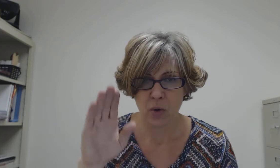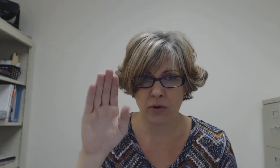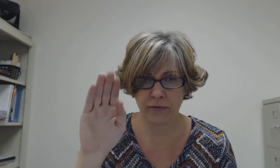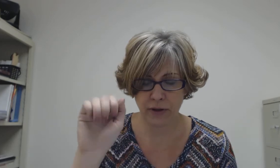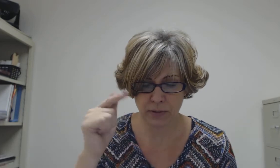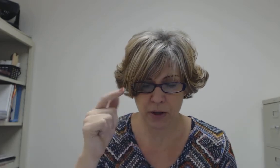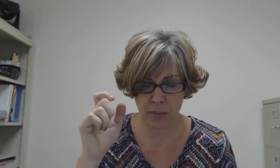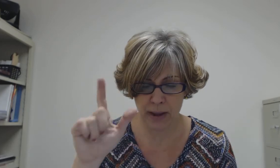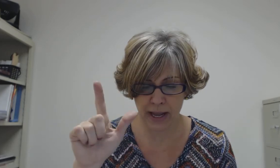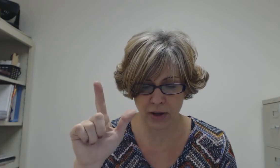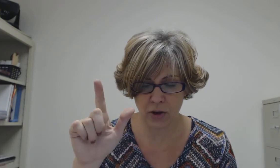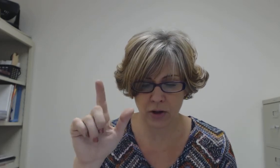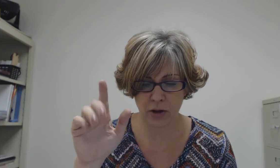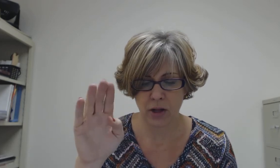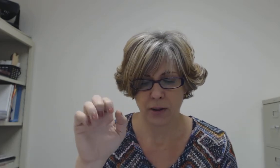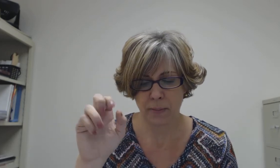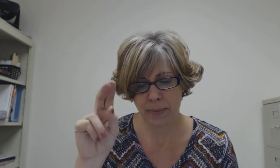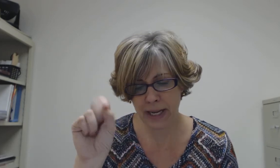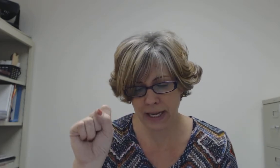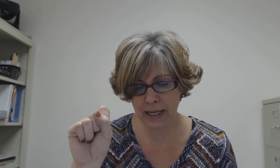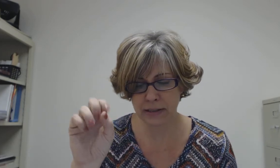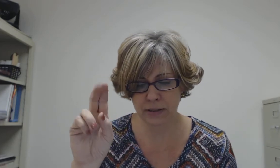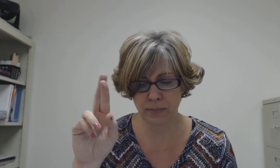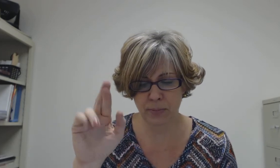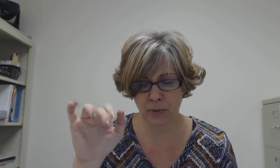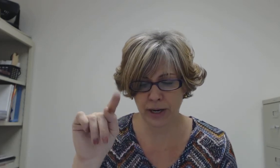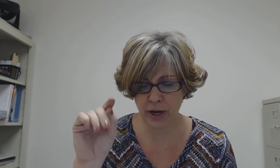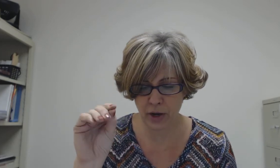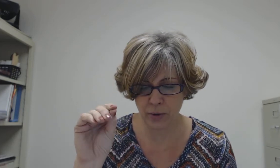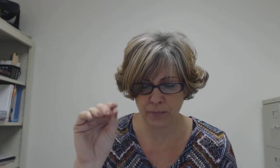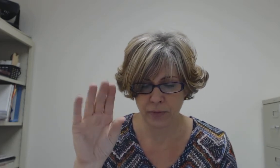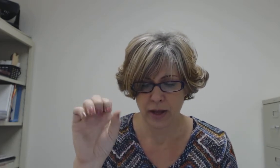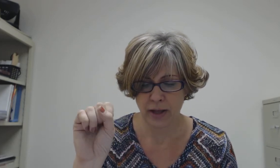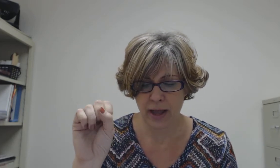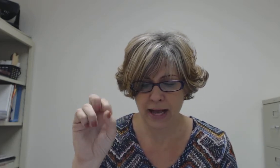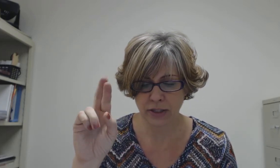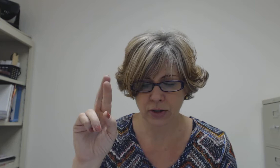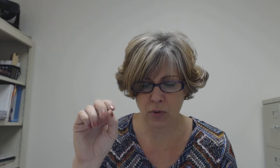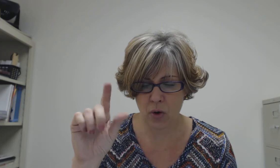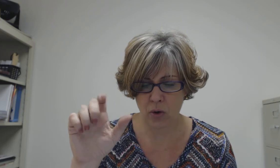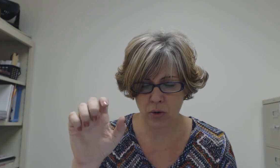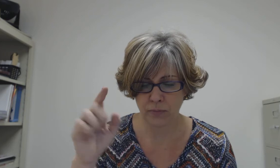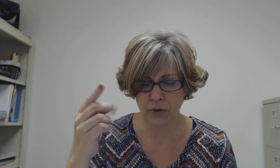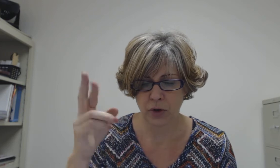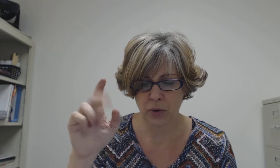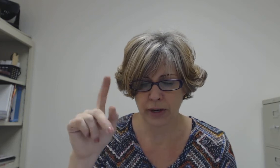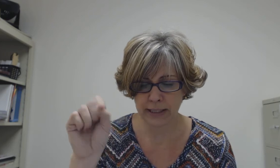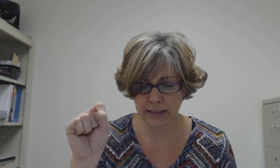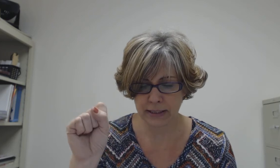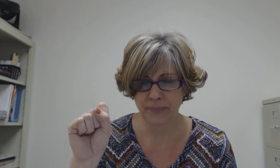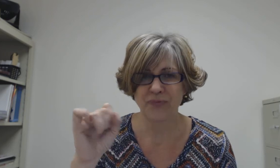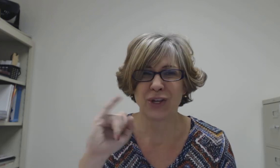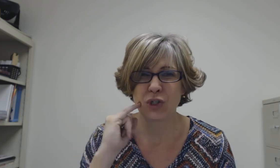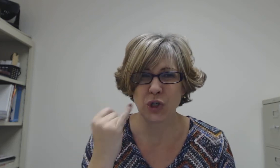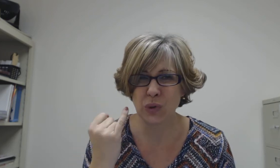We'll fingerspell bagel, beans, burrito, casserole, grits,